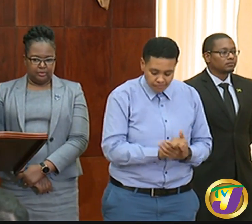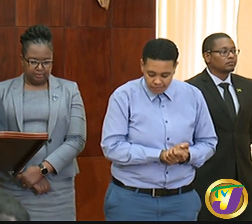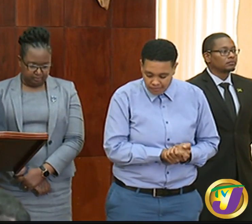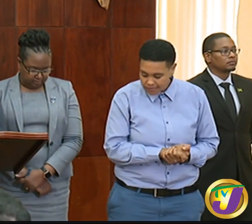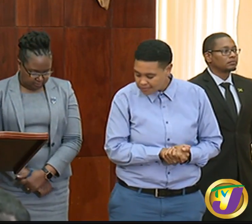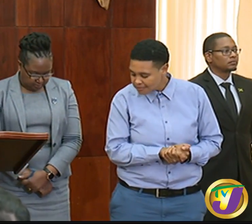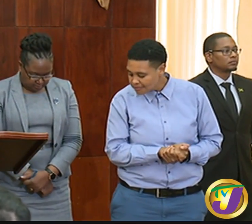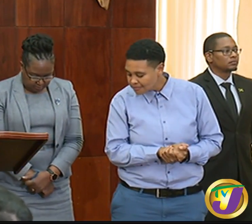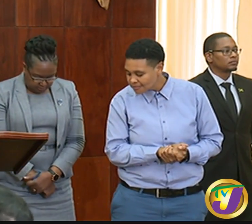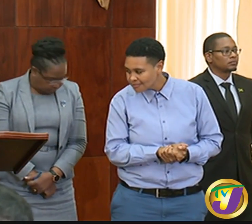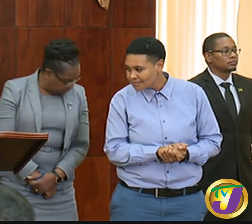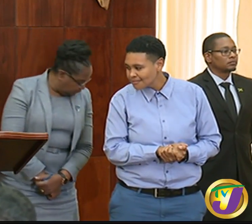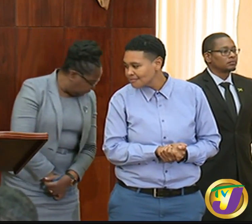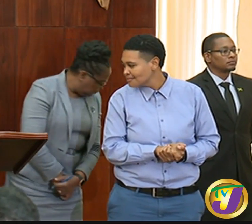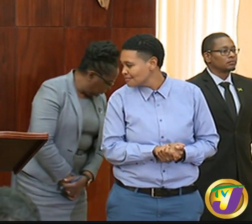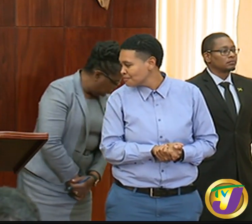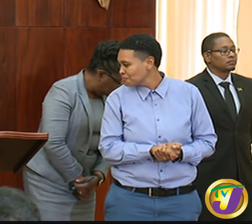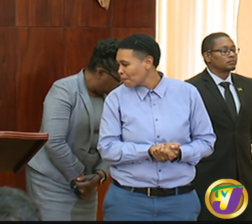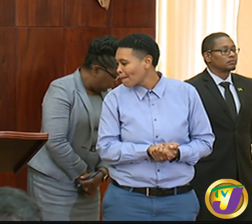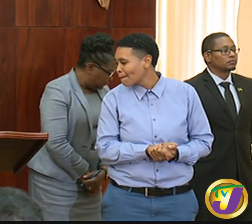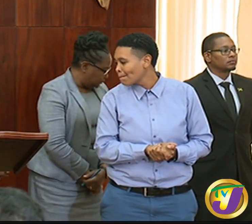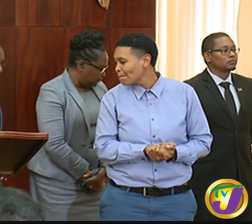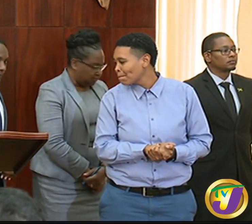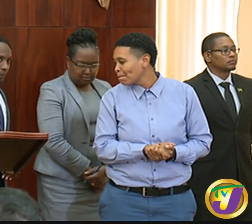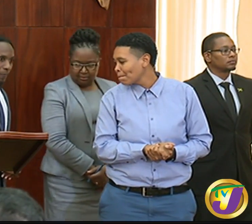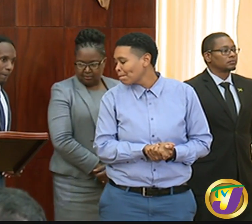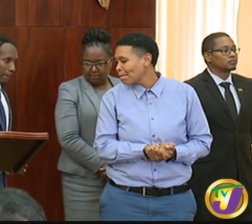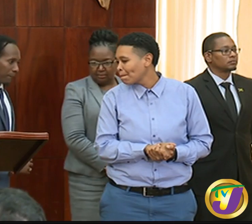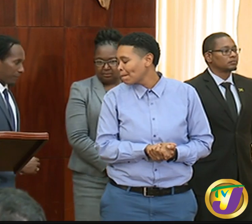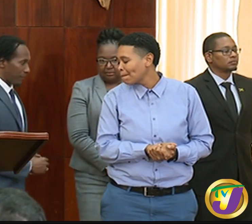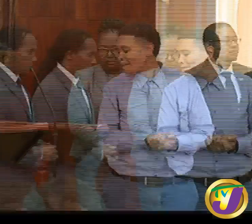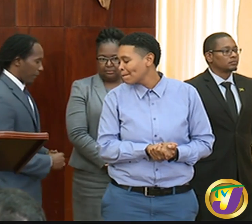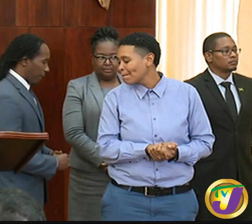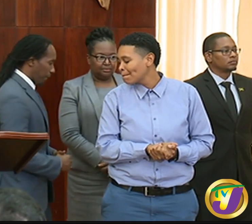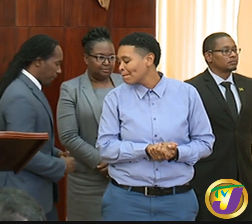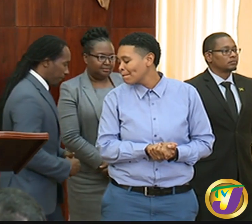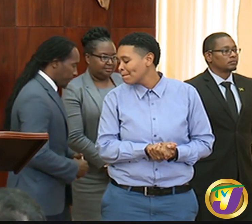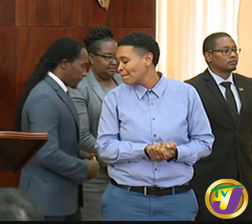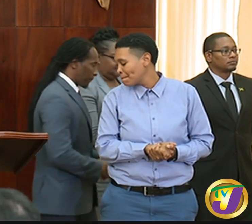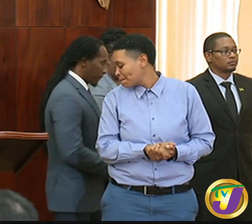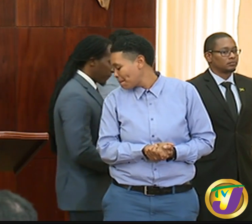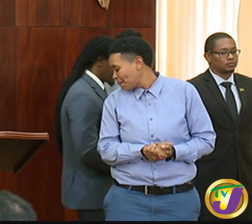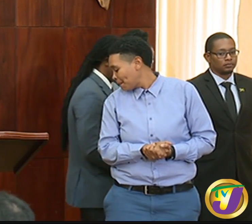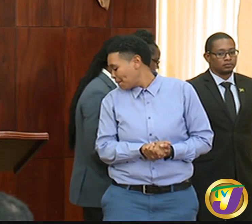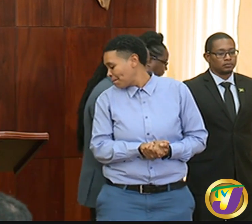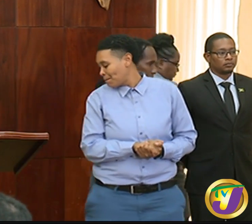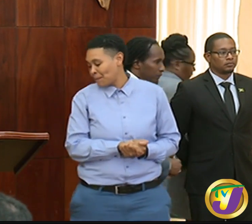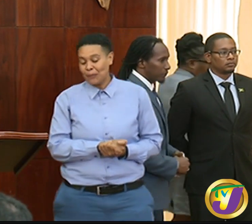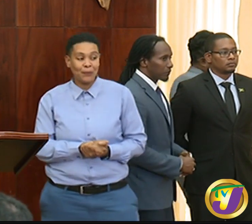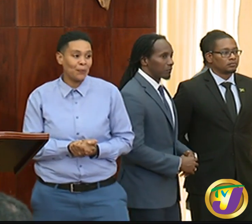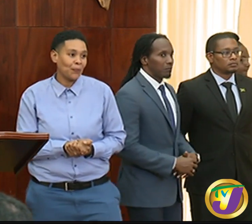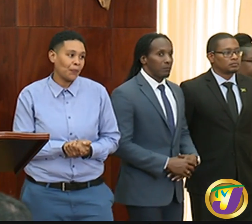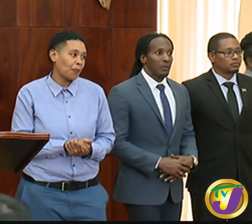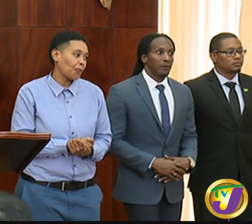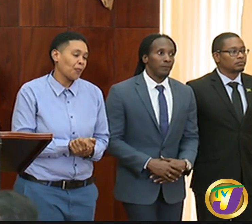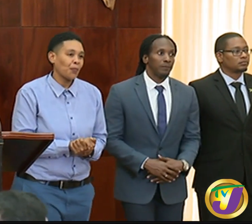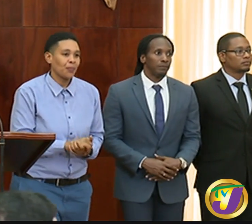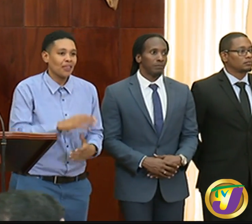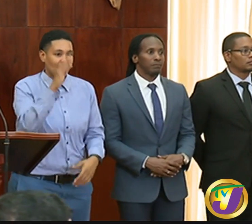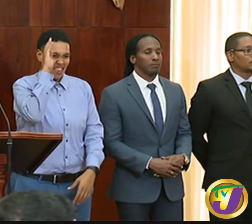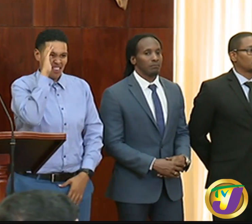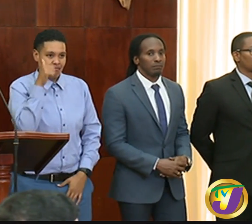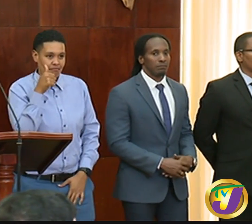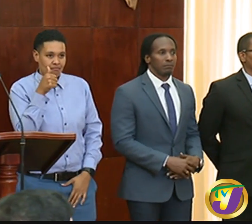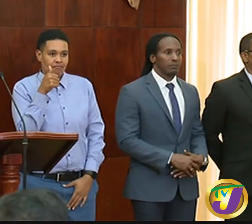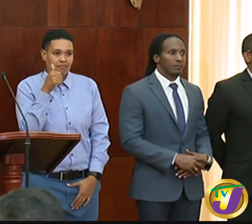Minister. I see several hands. We have a limited time. I recognize Ms. Clark at the back, and I see 2 other hands as well. All right, hello, good afternoon, everyone.